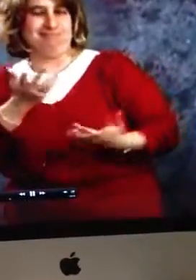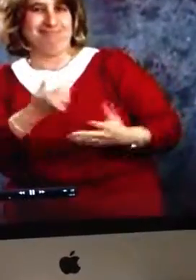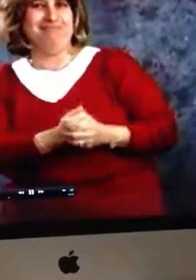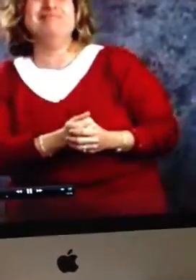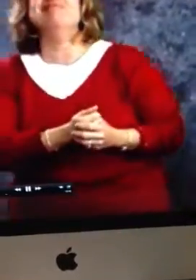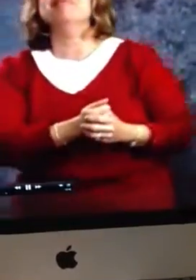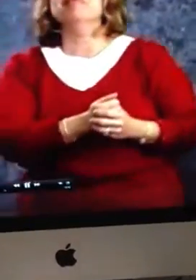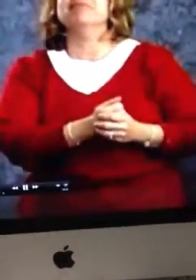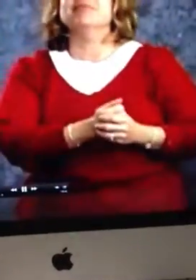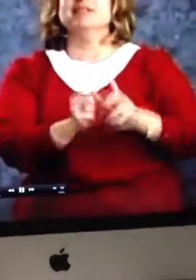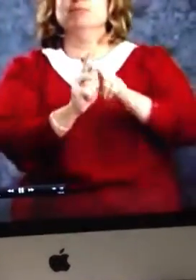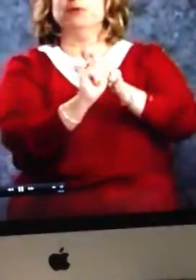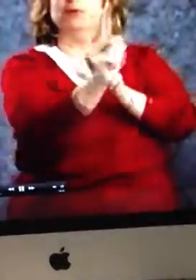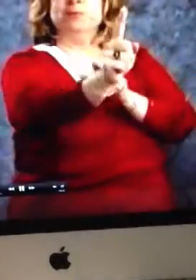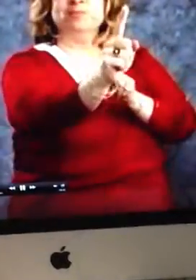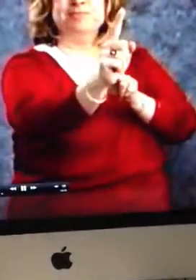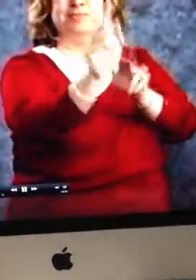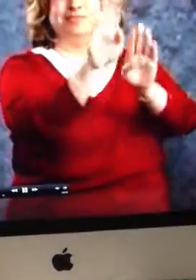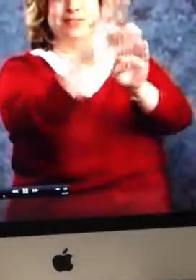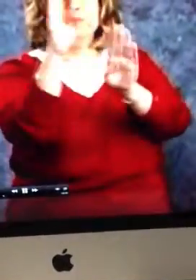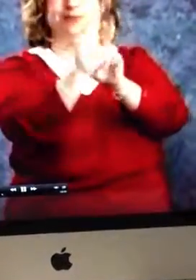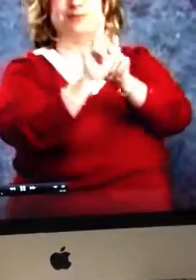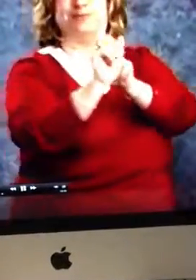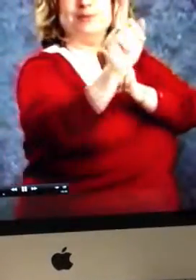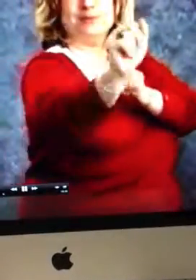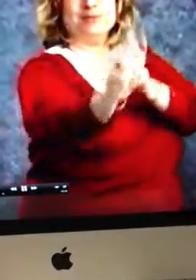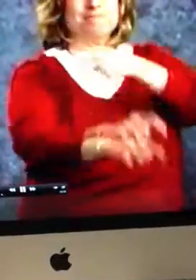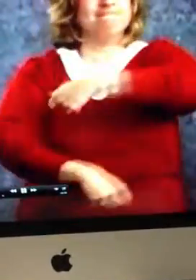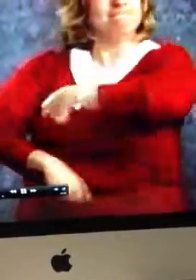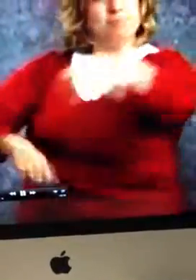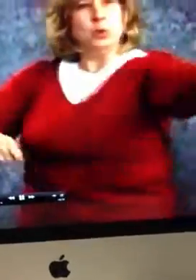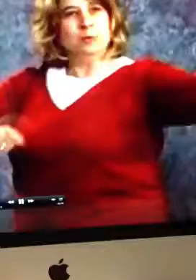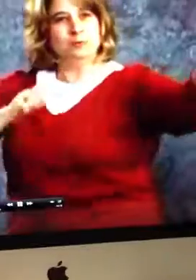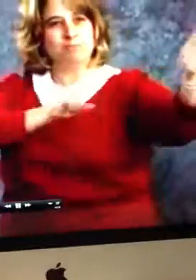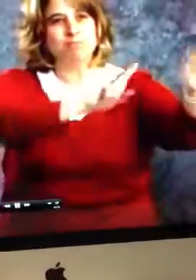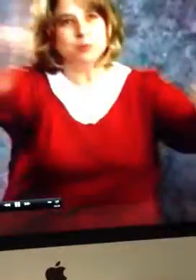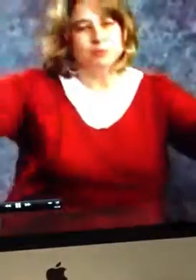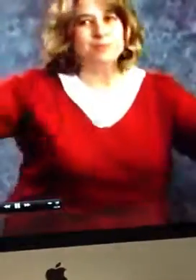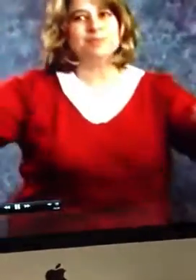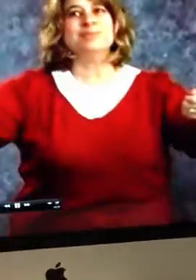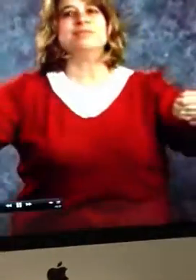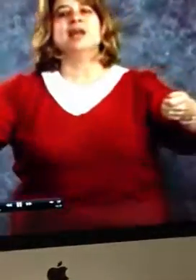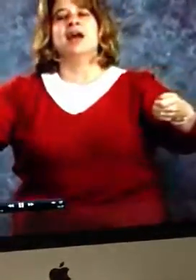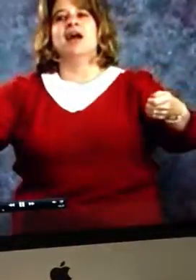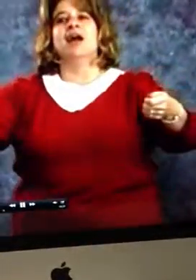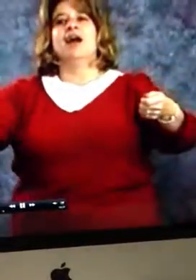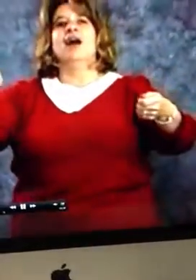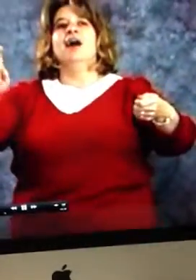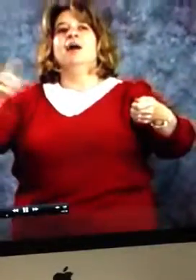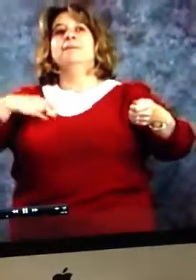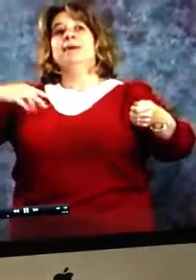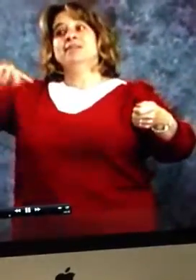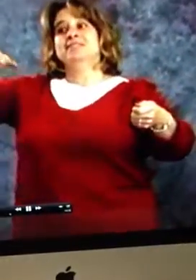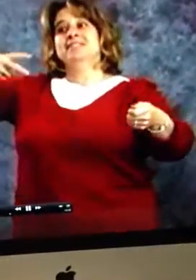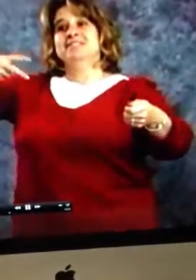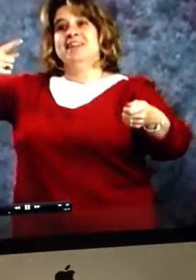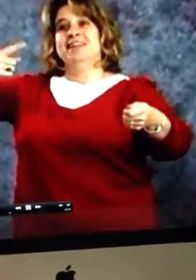son, his brother. So they booked it out the front door, the door swung open, they ran out,